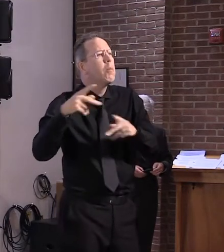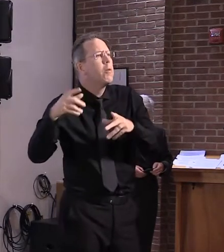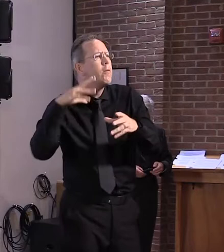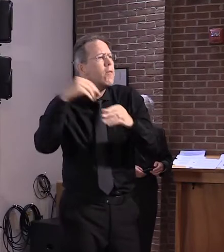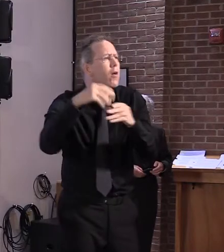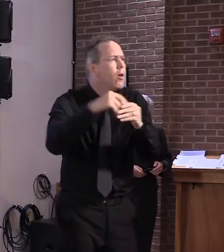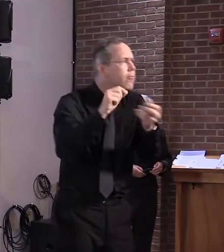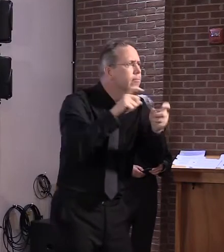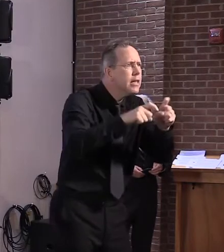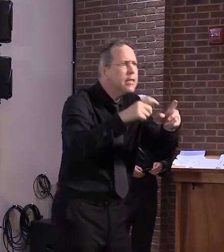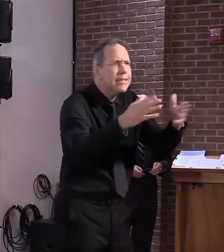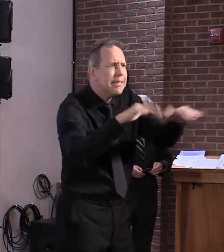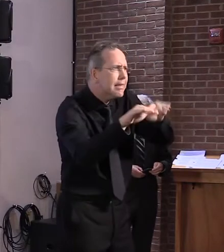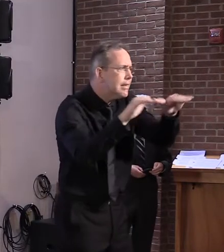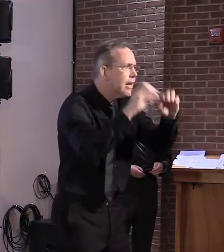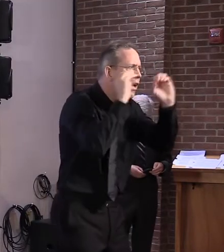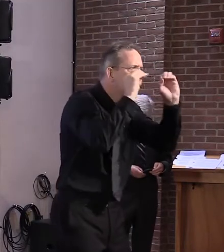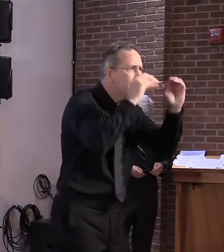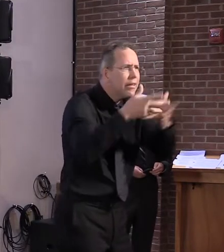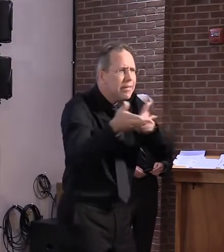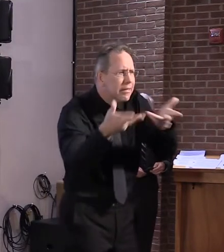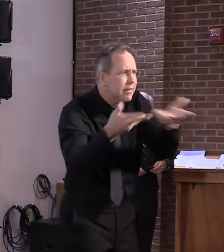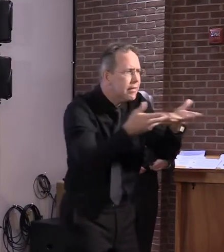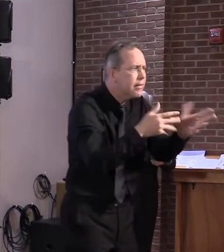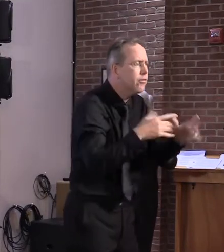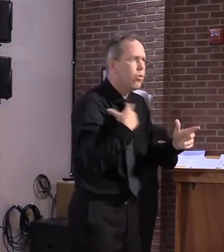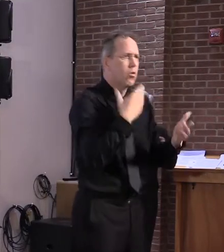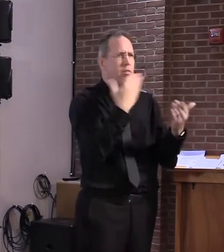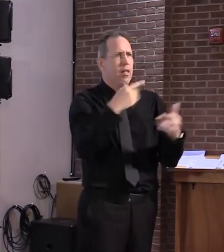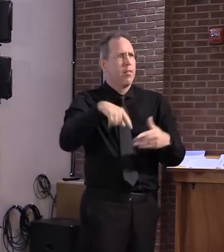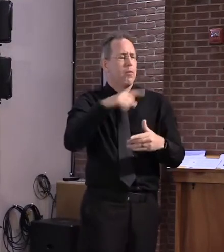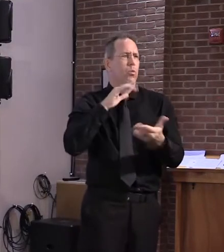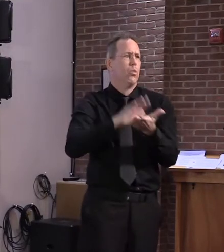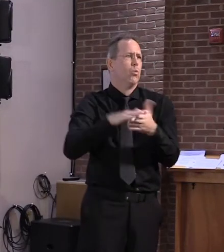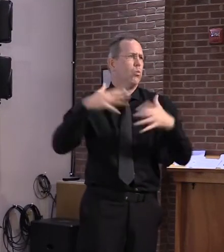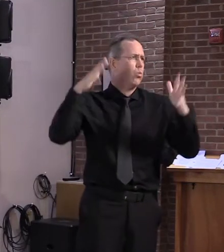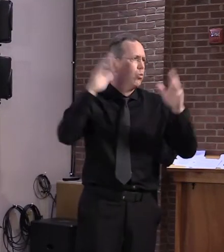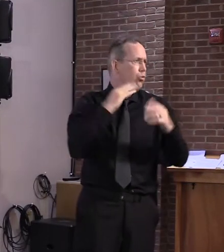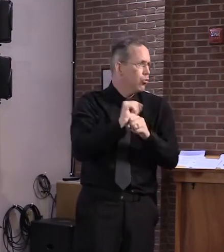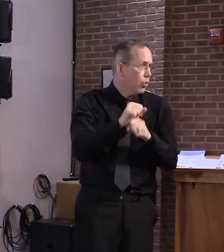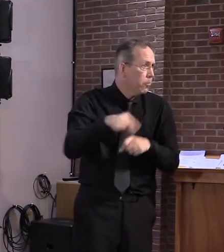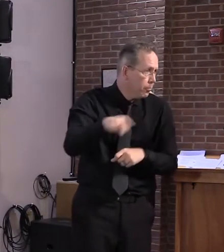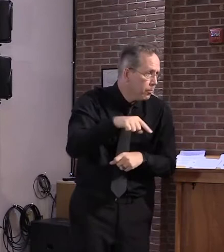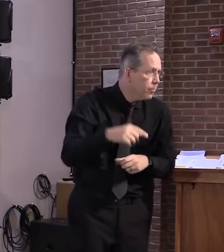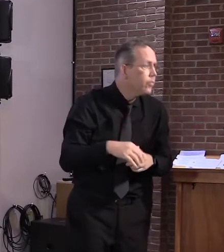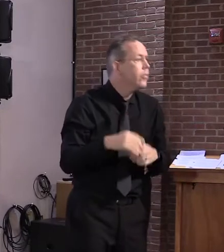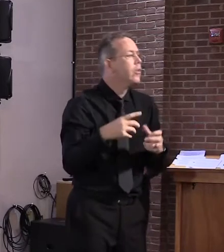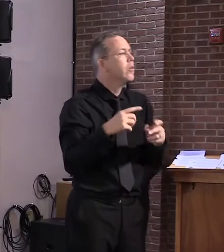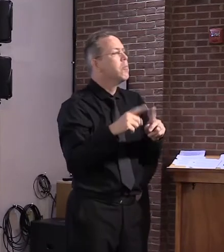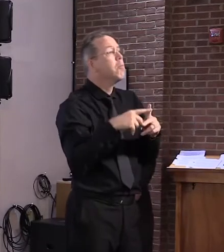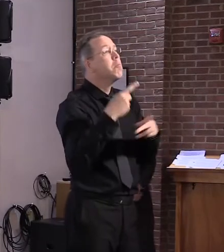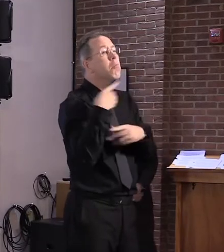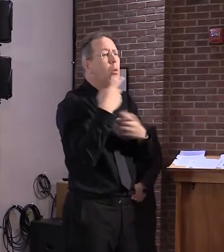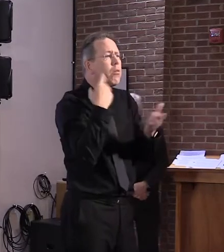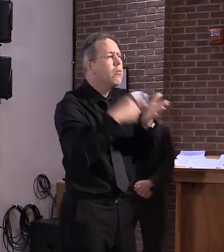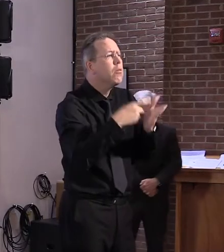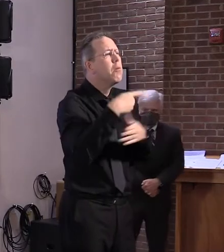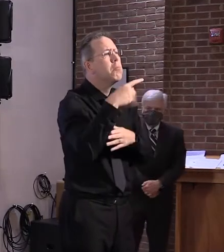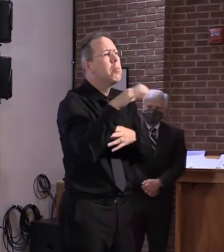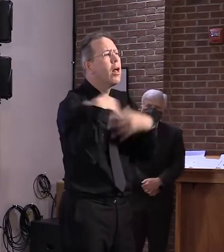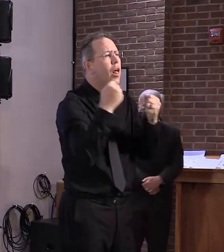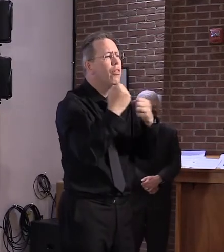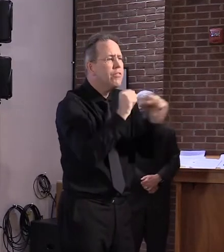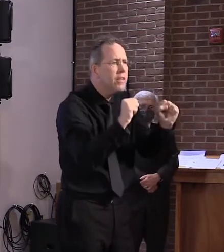want to recognize the entire public health, safety, and emergency response teams for their dedication to Vermonters,